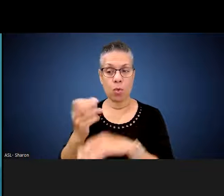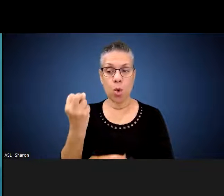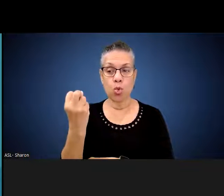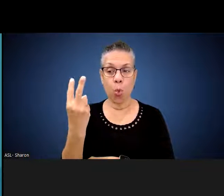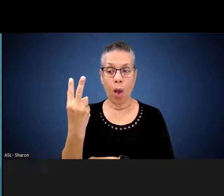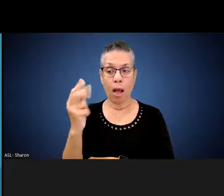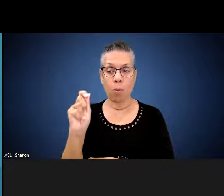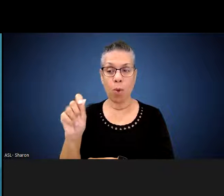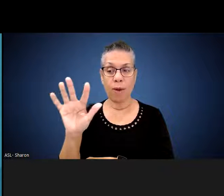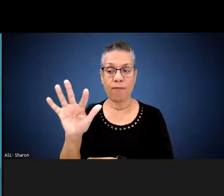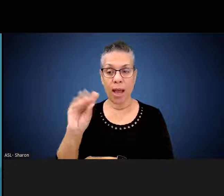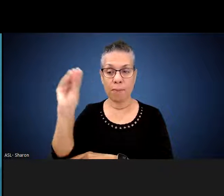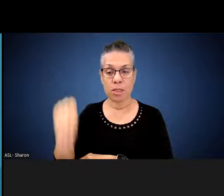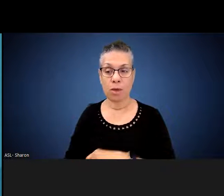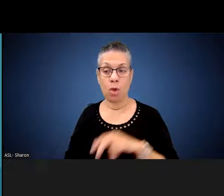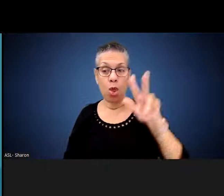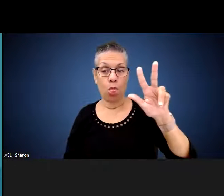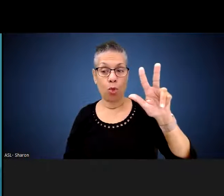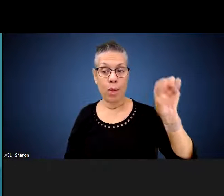12.5% from